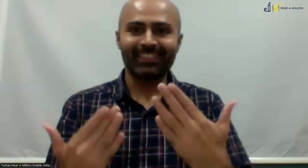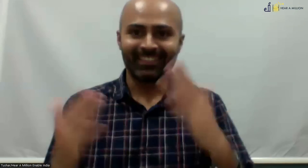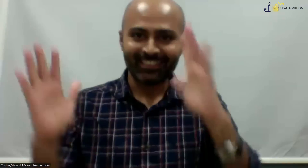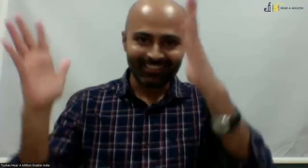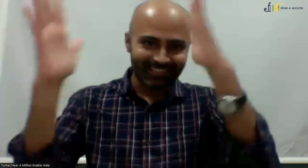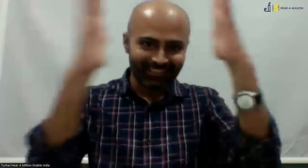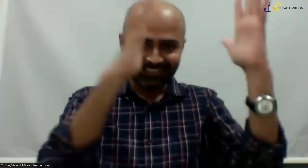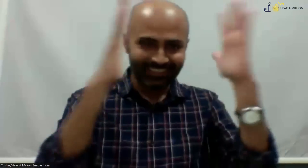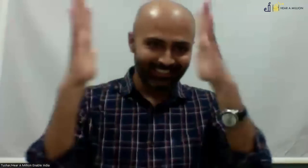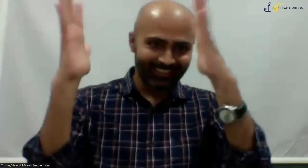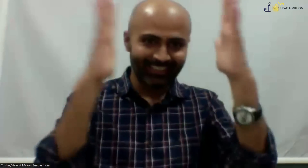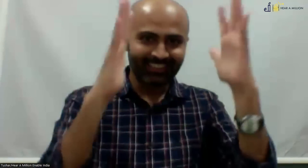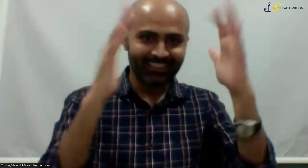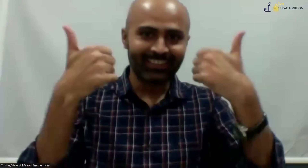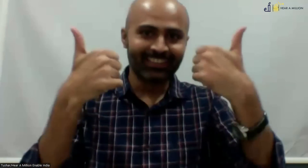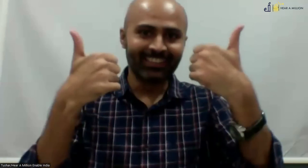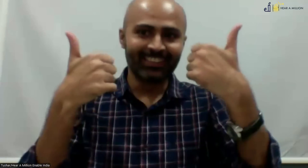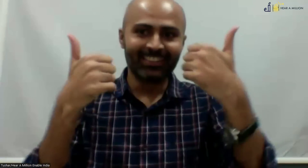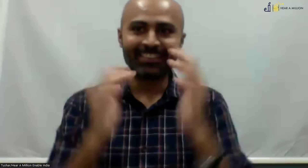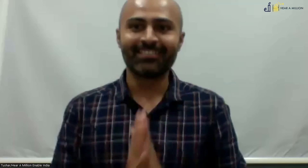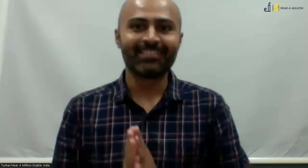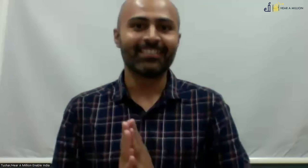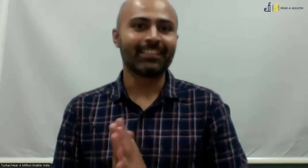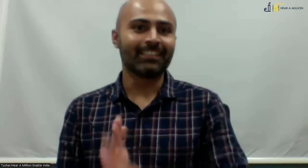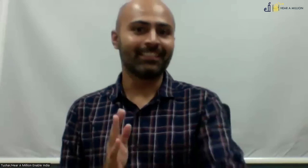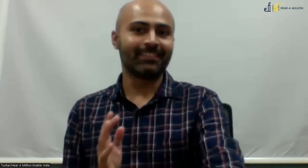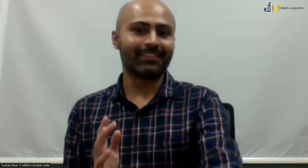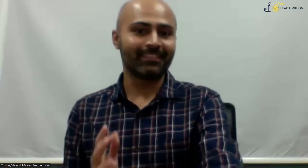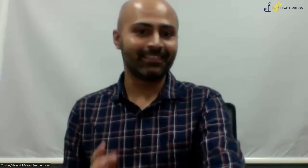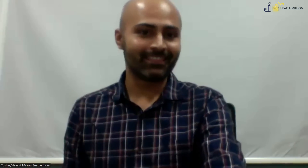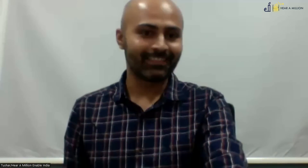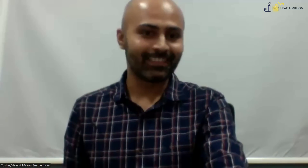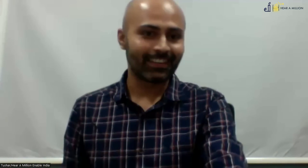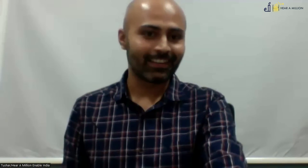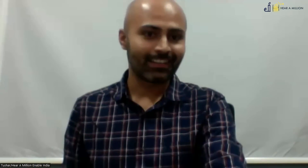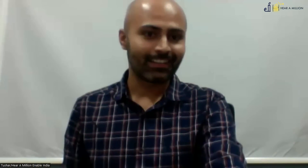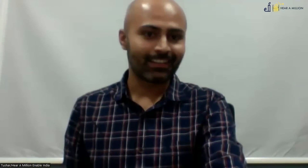and you can continue watching the Instagram handle of Here a Million for more updates. Please